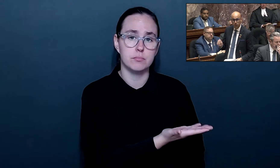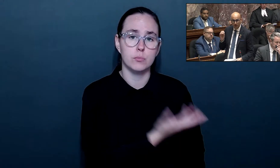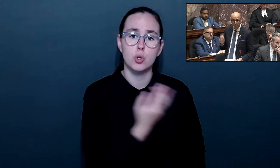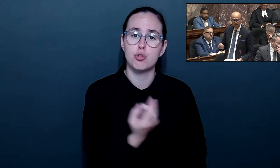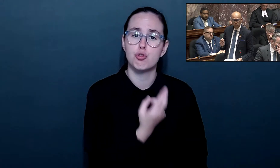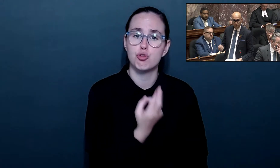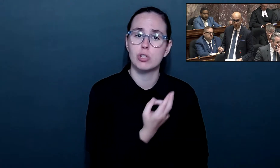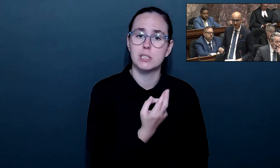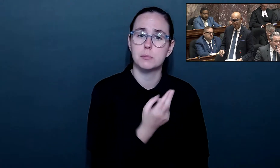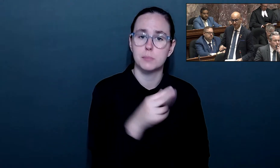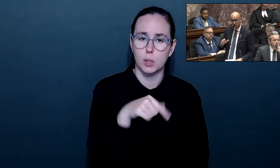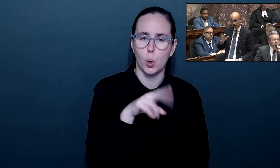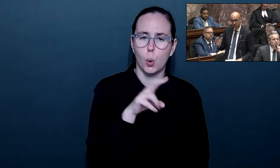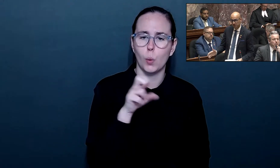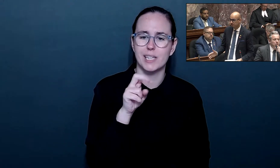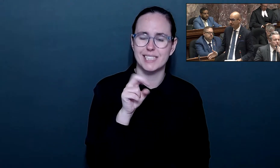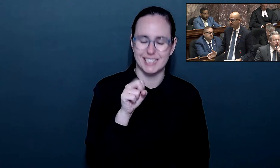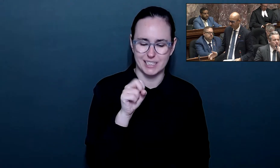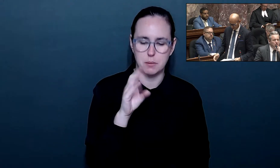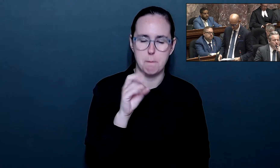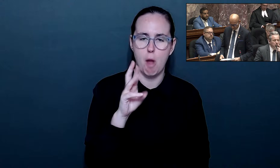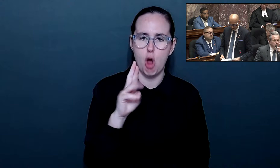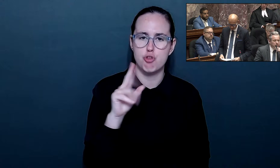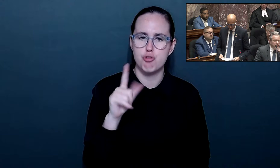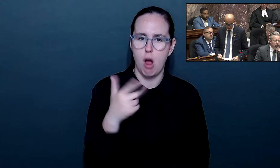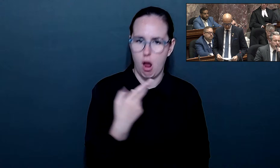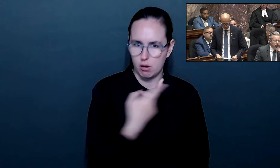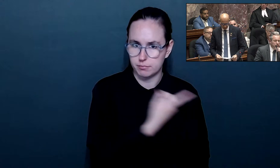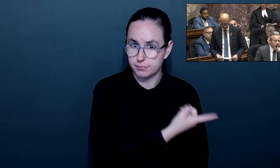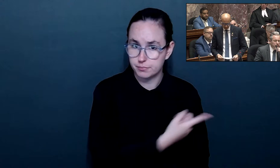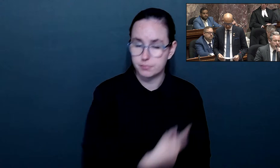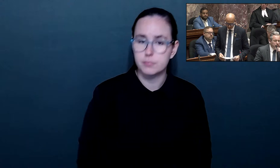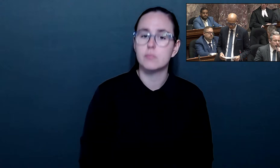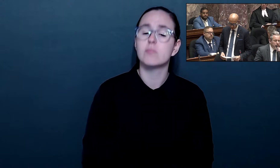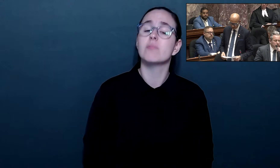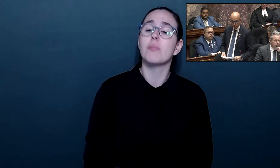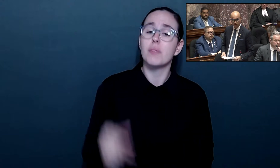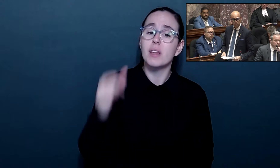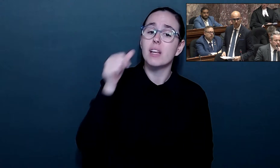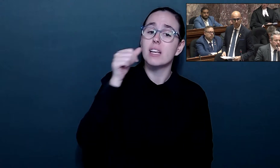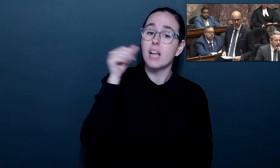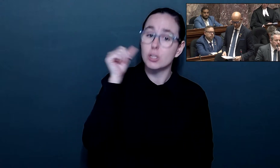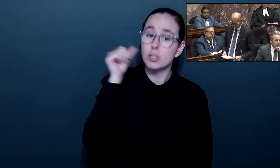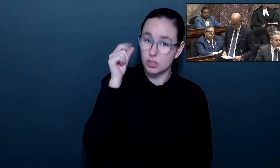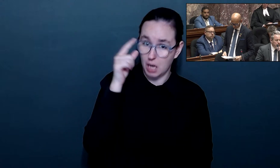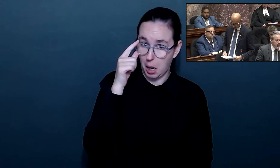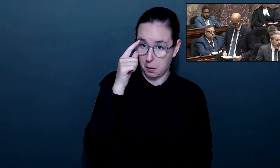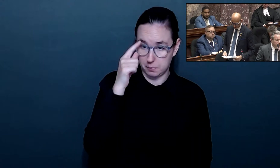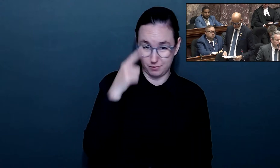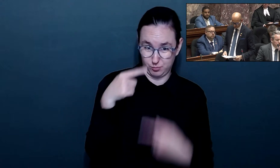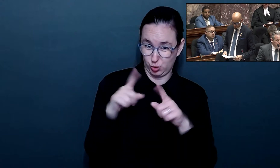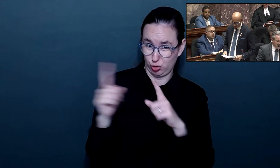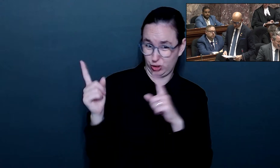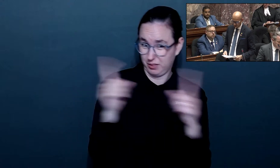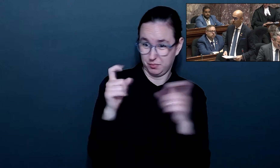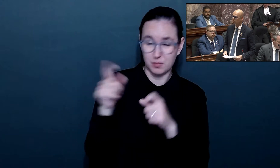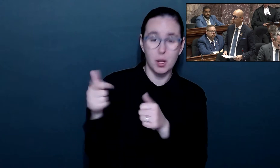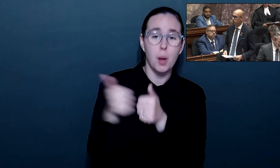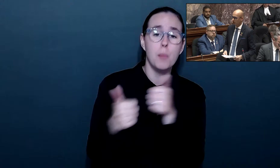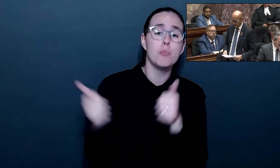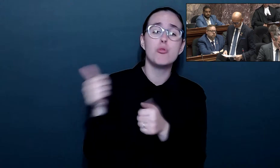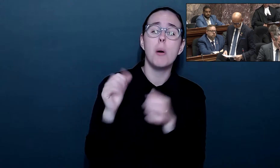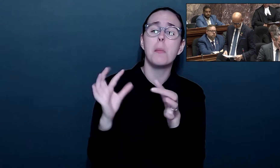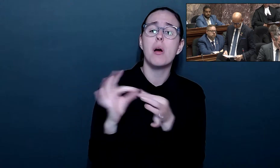weekend's horrific tragedy and on the suspect. Quote, "He is rightly charged with murder. He is facing a